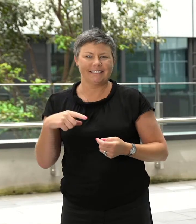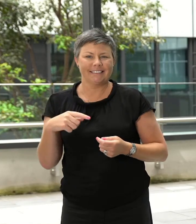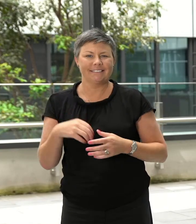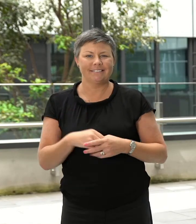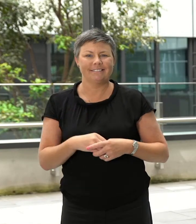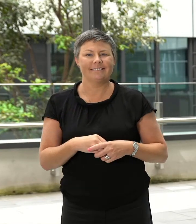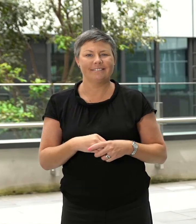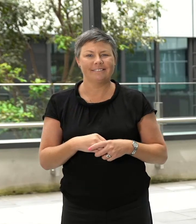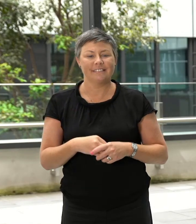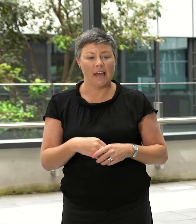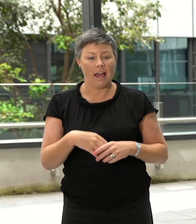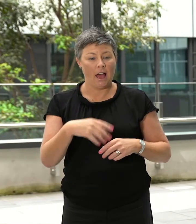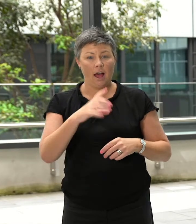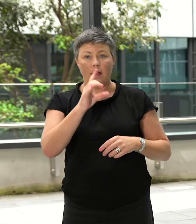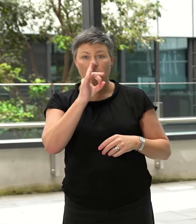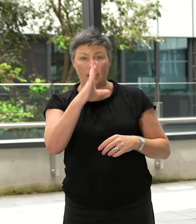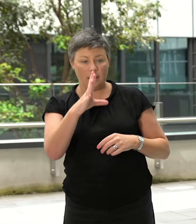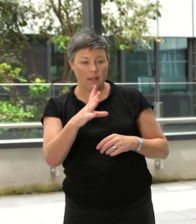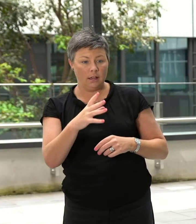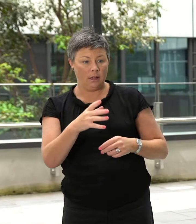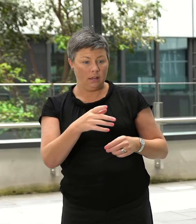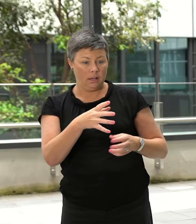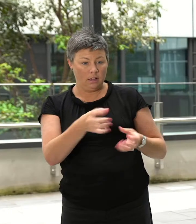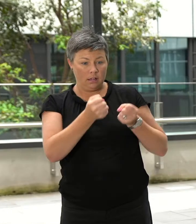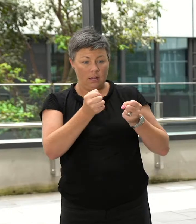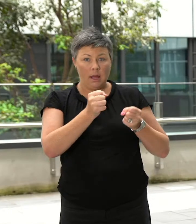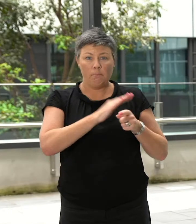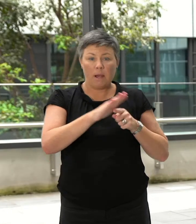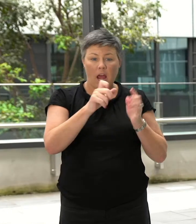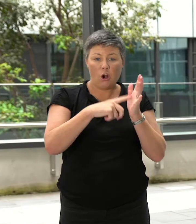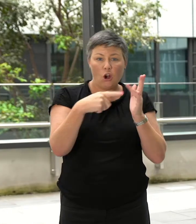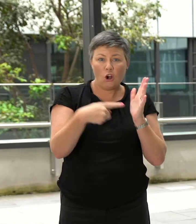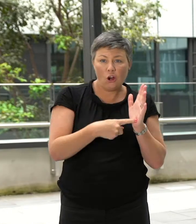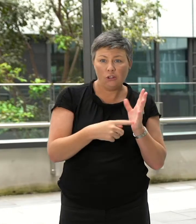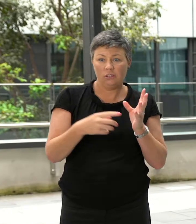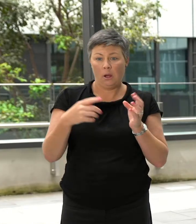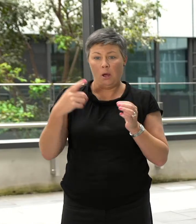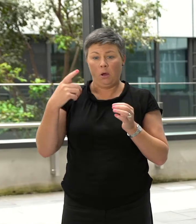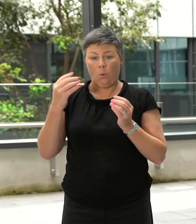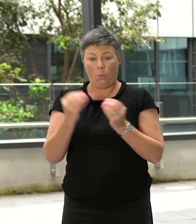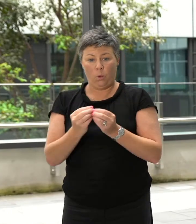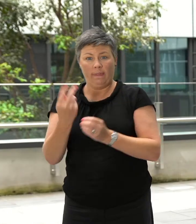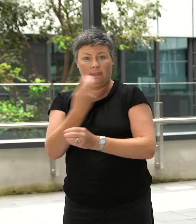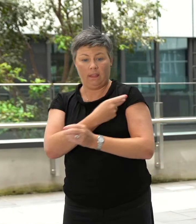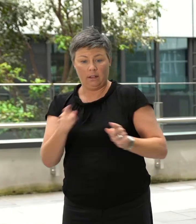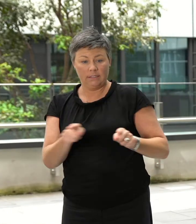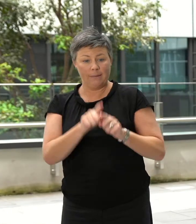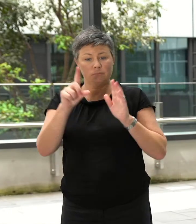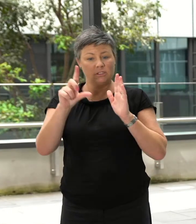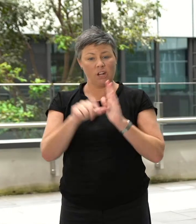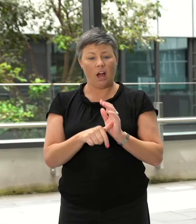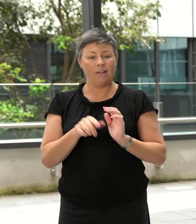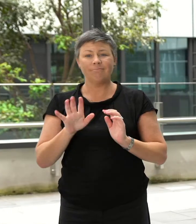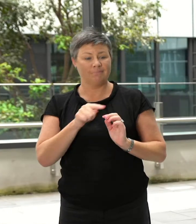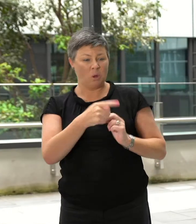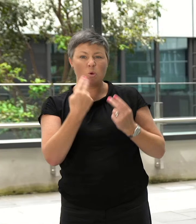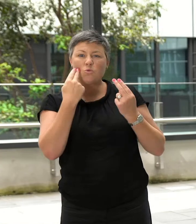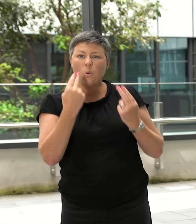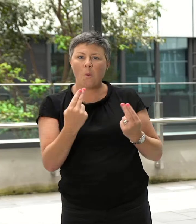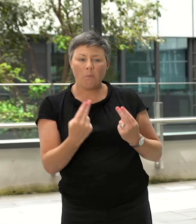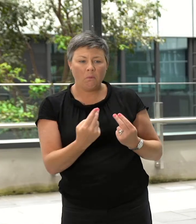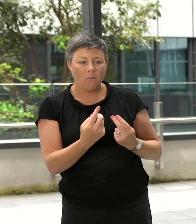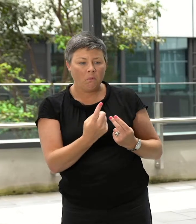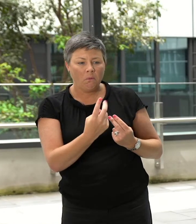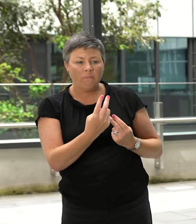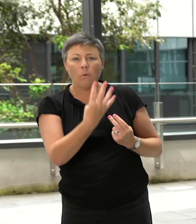associated in time with the AstraZeneca vaccine doesn't appear to be any higher than what we would expect to see in the community. So I think we can be reassured